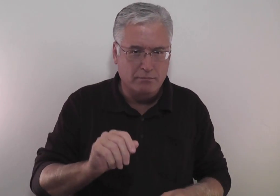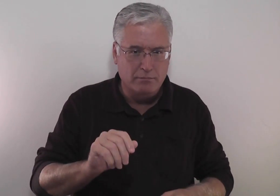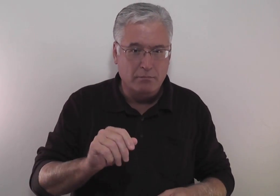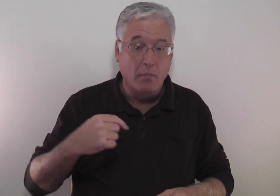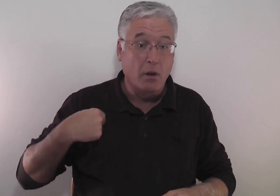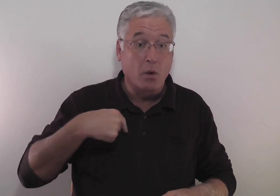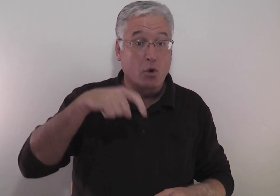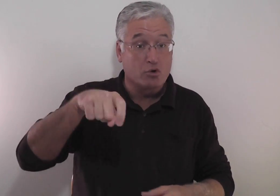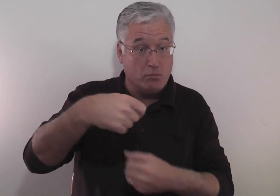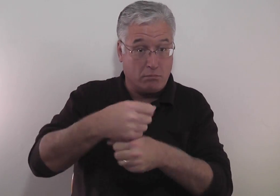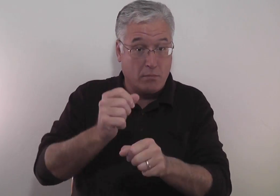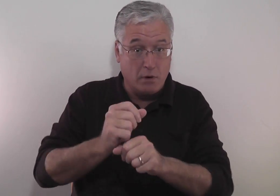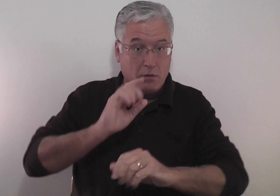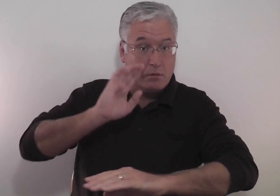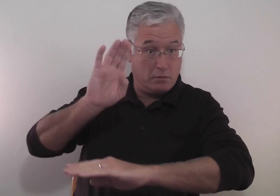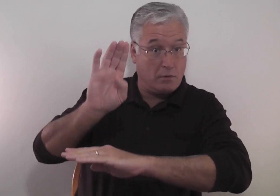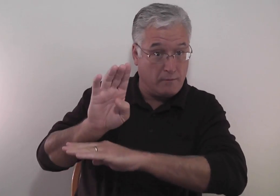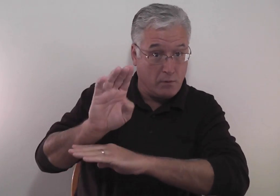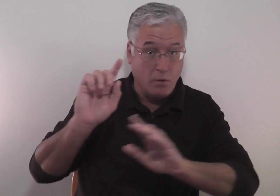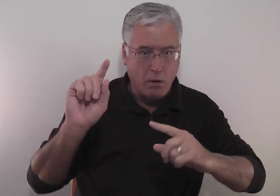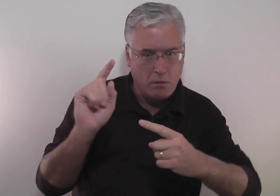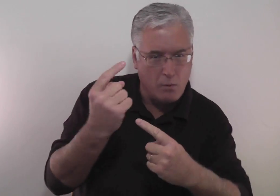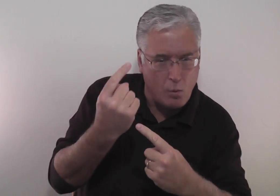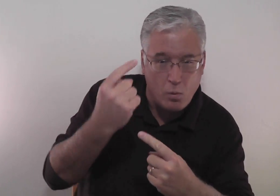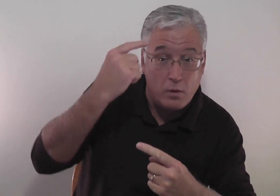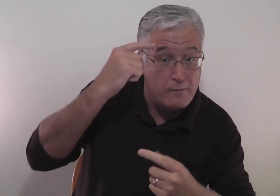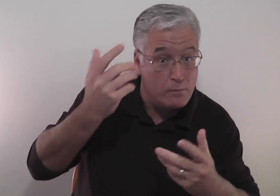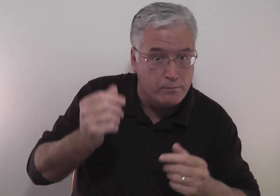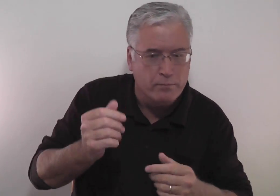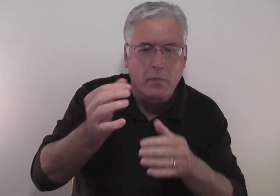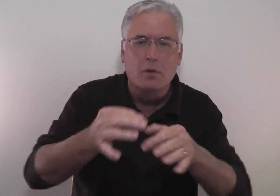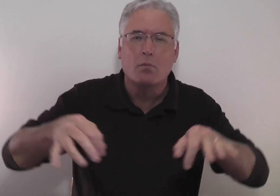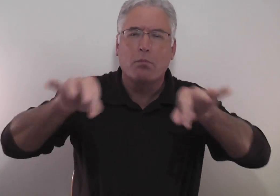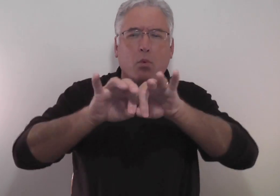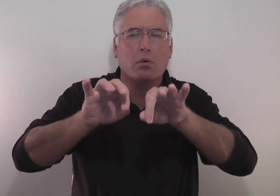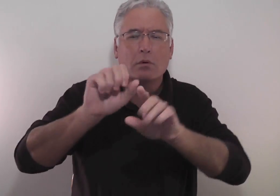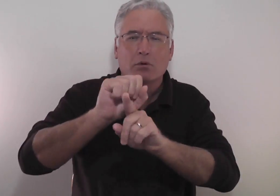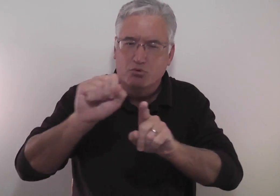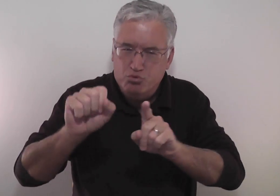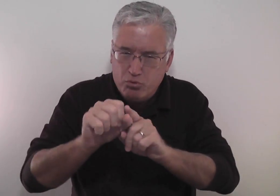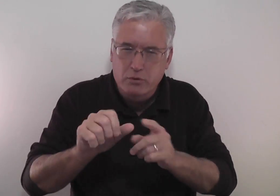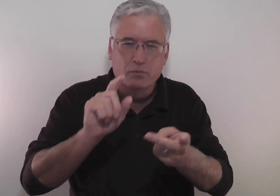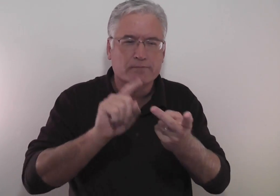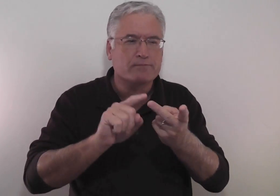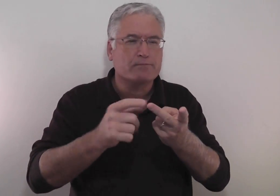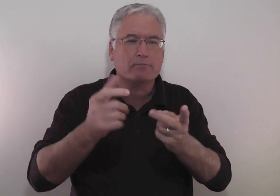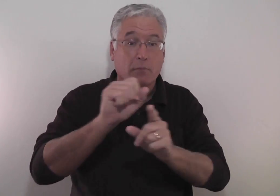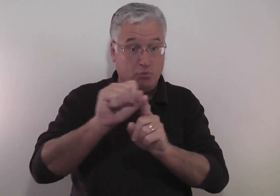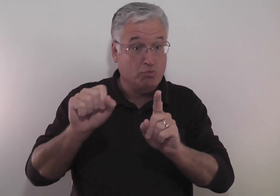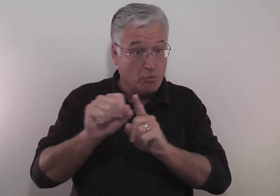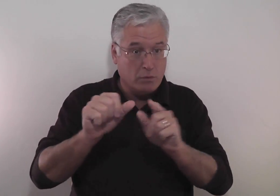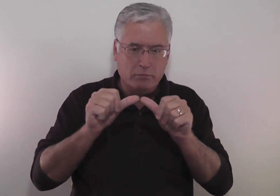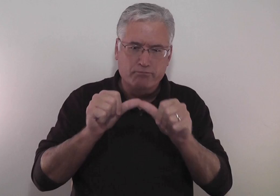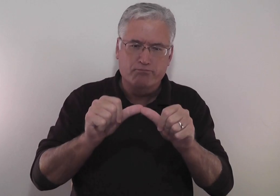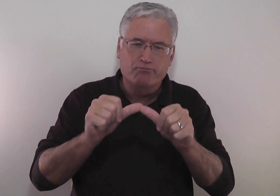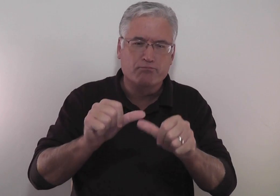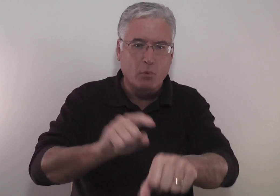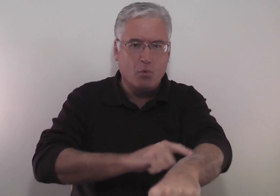and covenants, they're connected. And when you need to make a vow, it's only if it's something about an important situation,